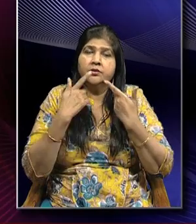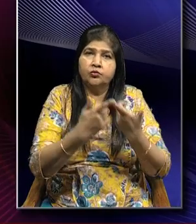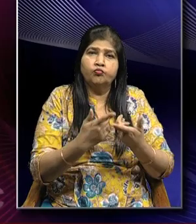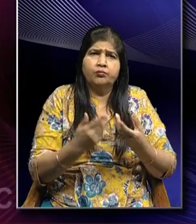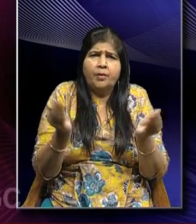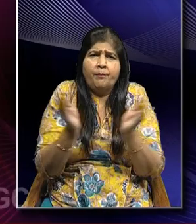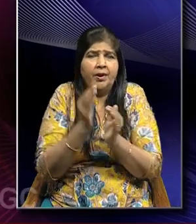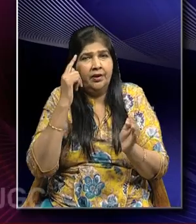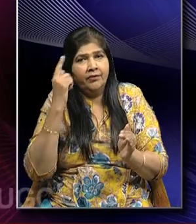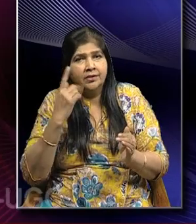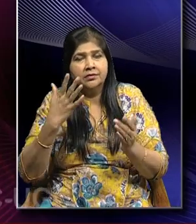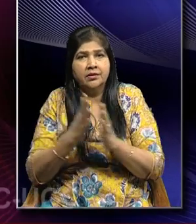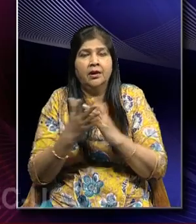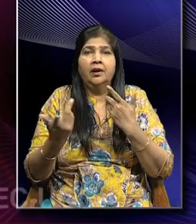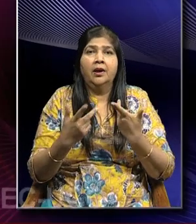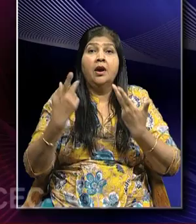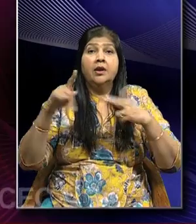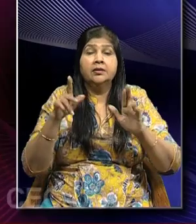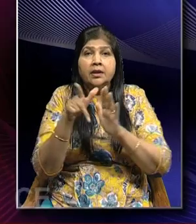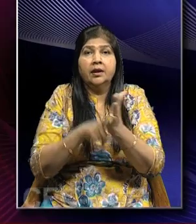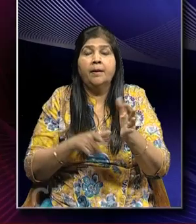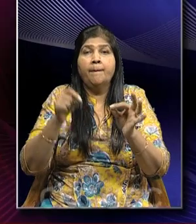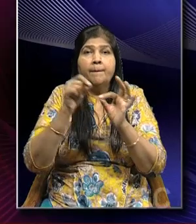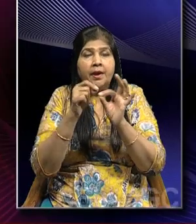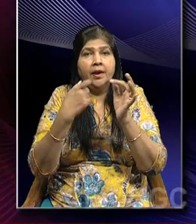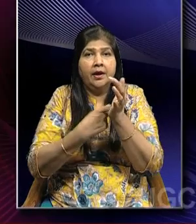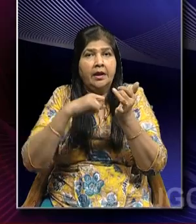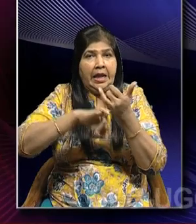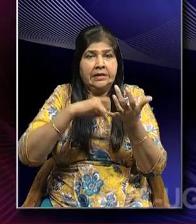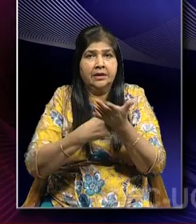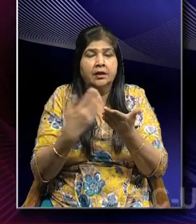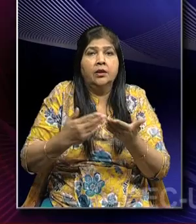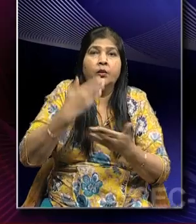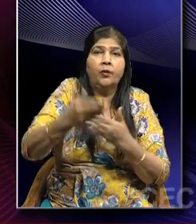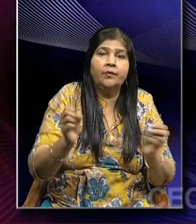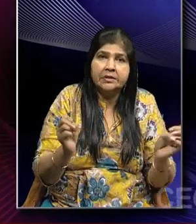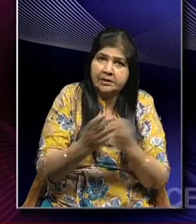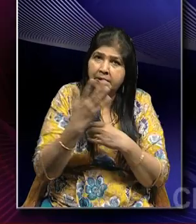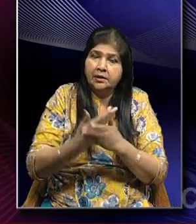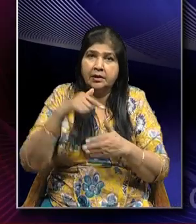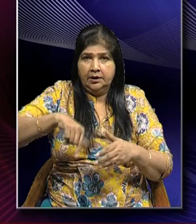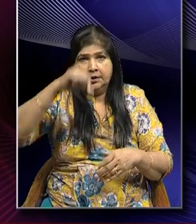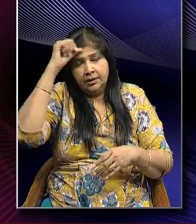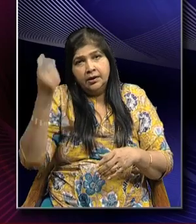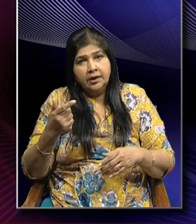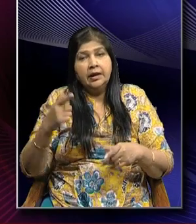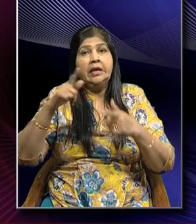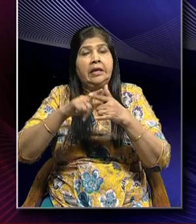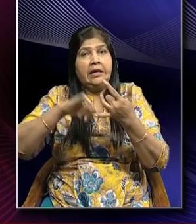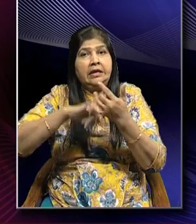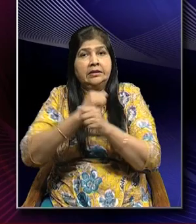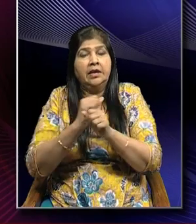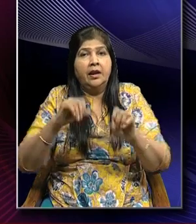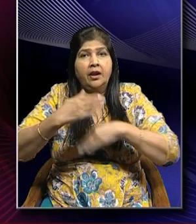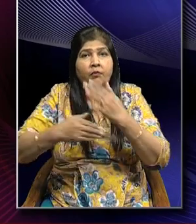you a brief understanding of what exactly we mean by BRSR, the way it has evolved into India, the way ESG has